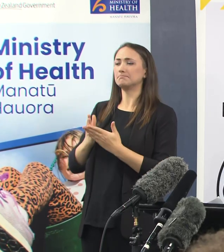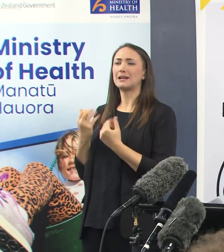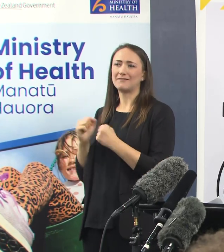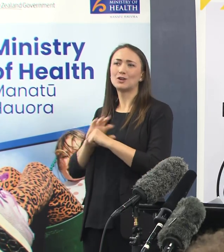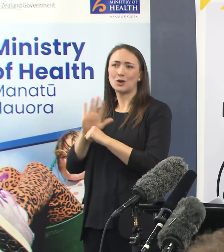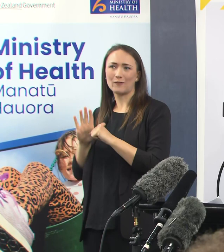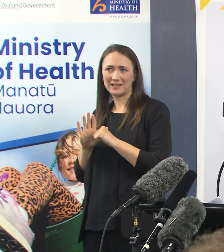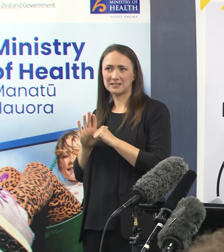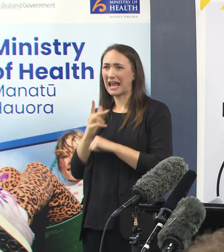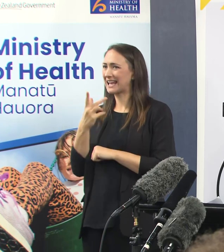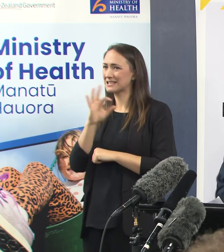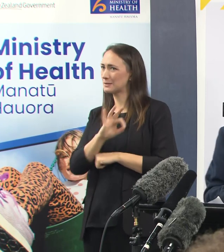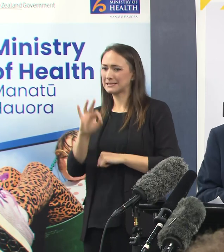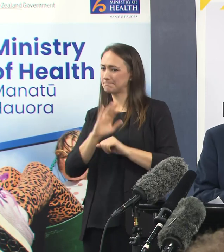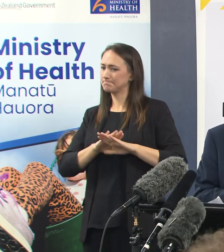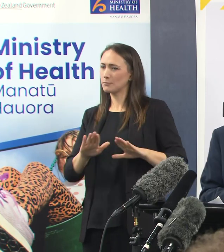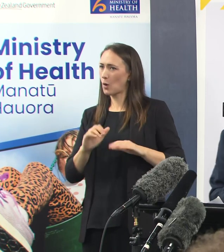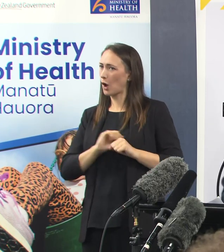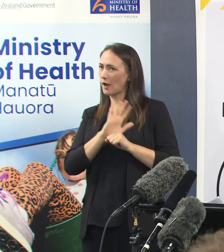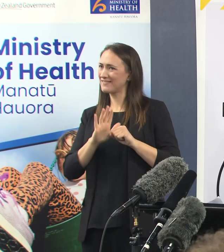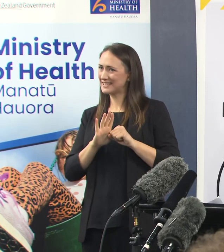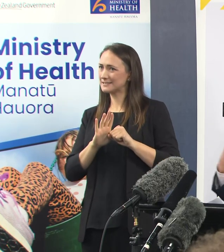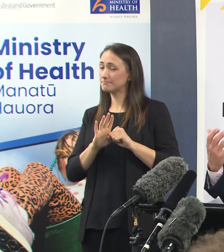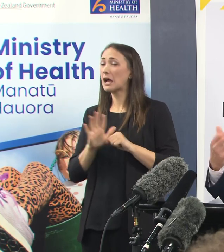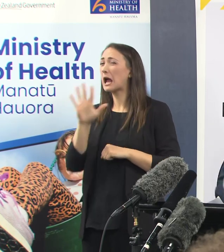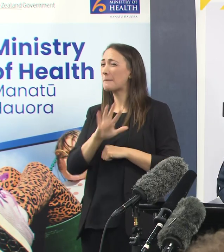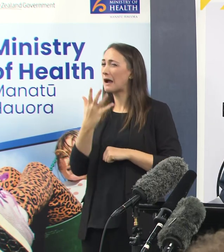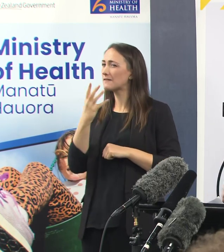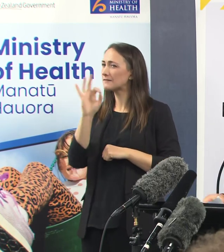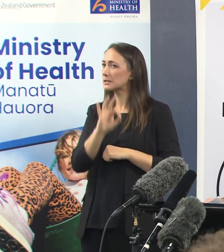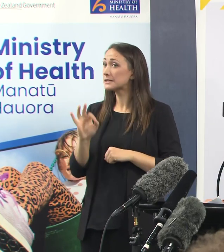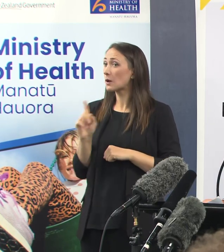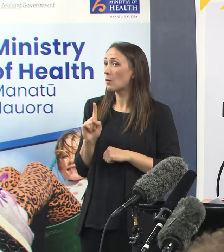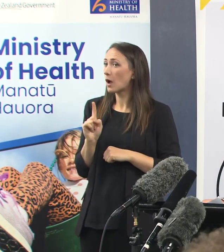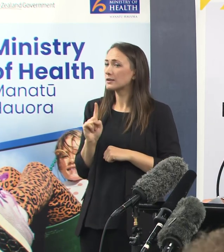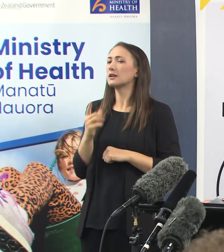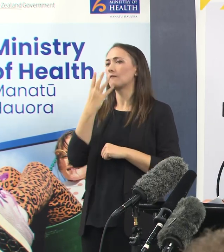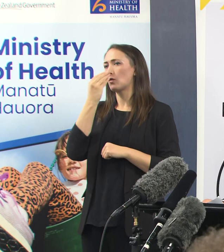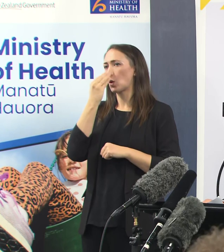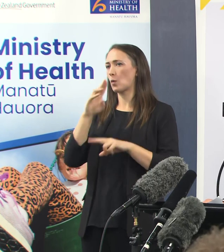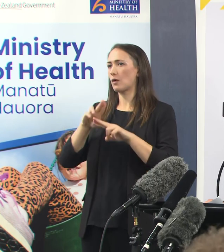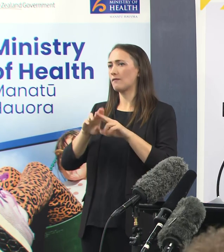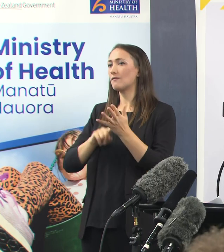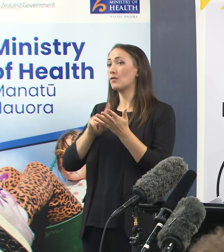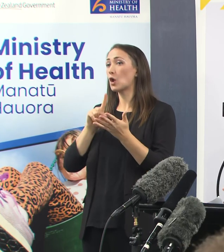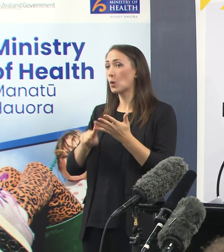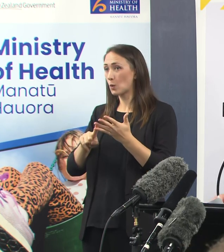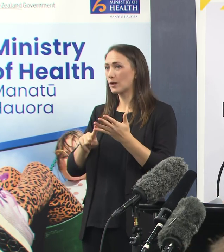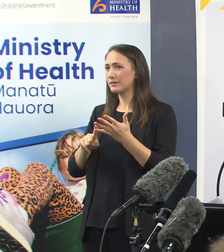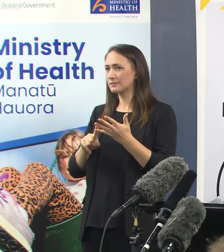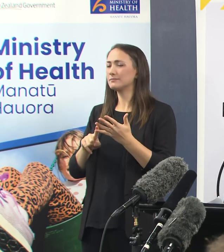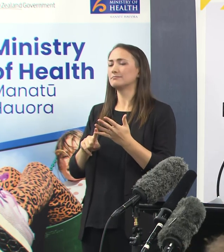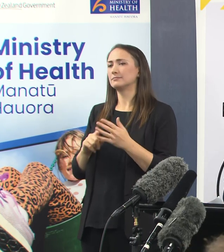got COVID. Well over half have got influenza, and it's the influenza A type that is now quite rampant out in the